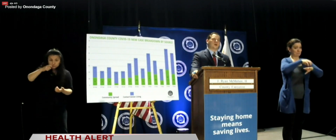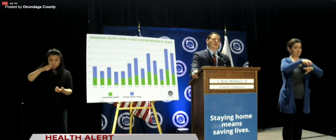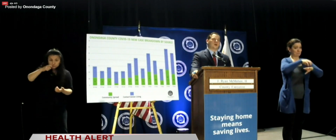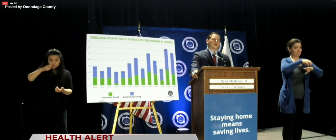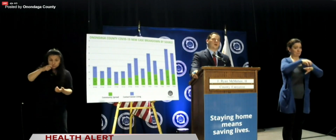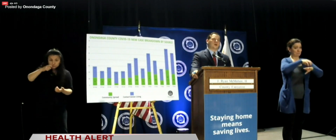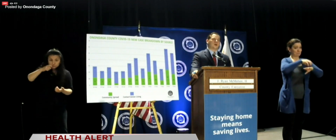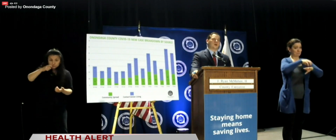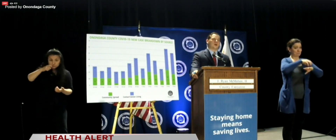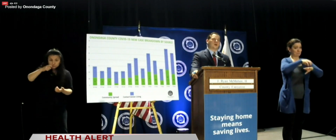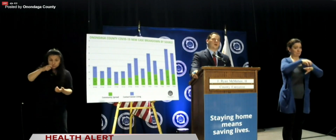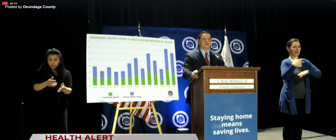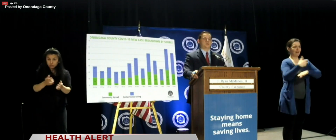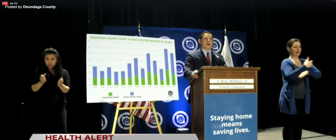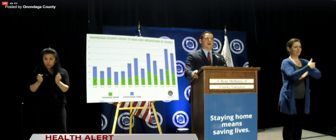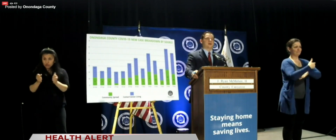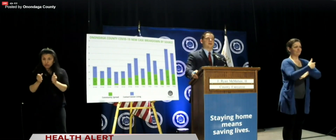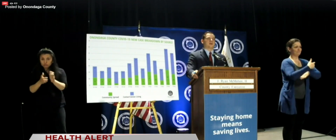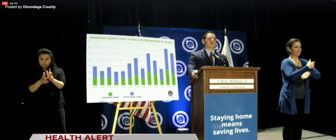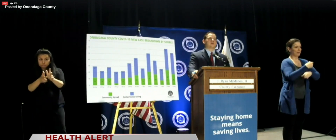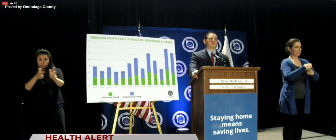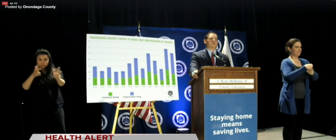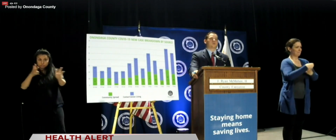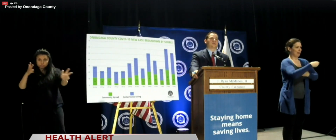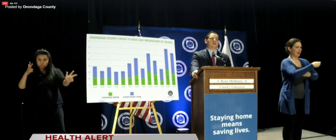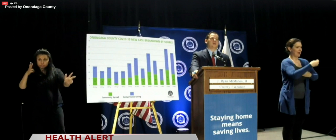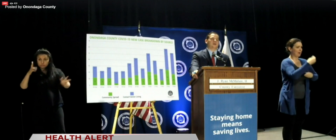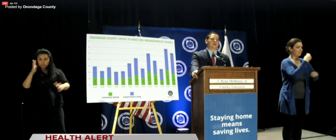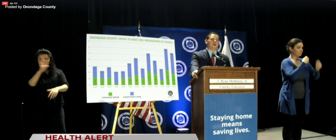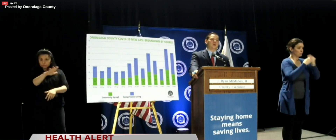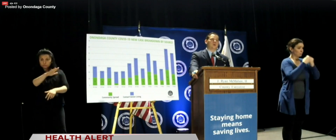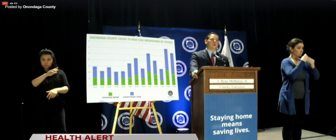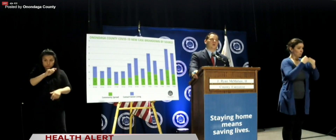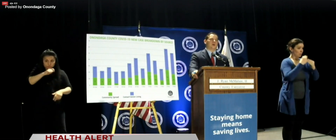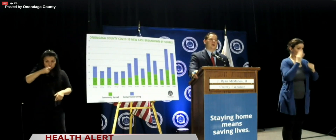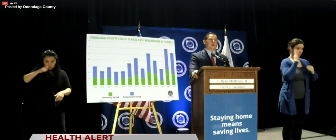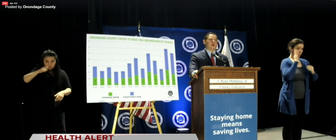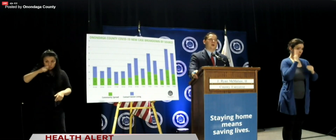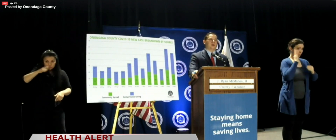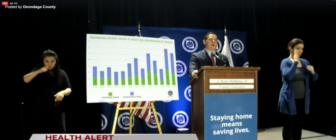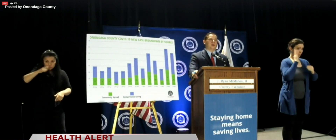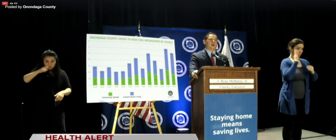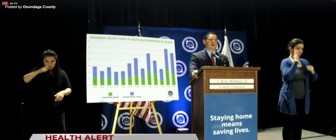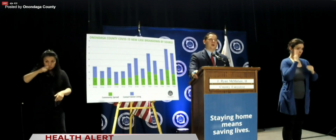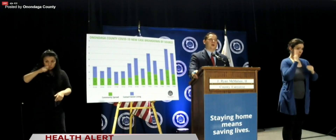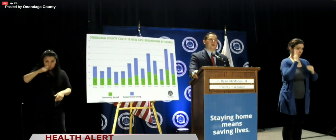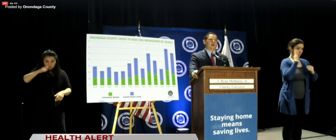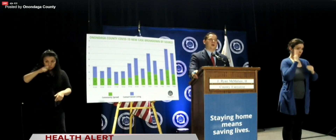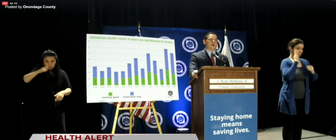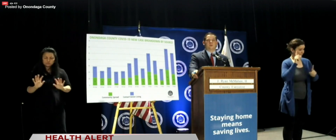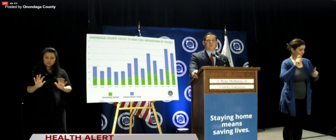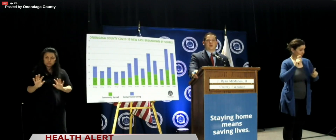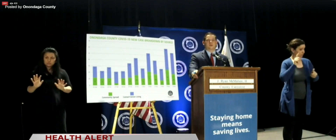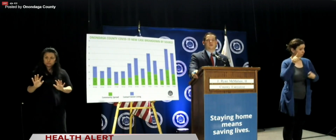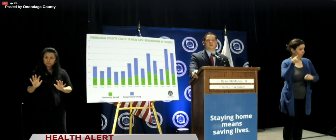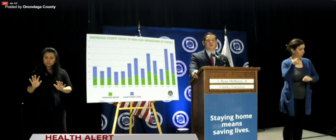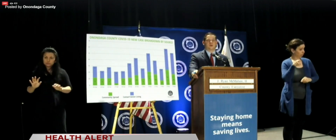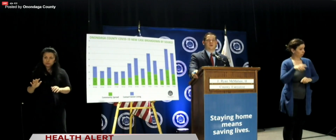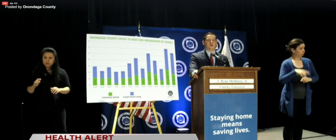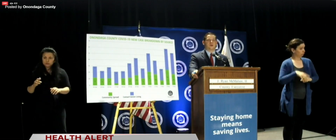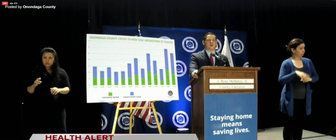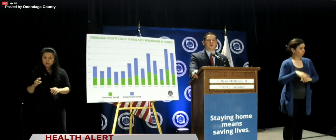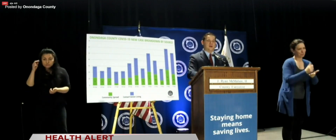and here's why. Because we need to know who they are, and we need to be able to